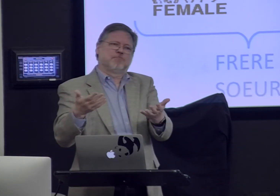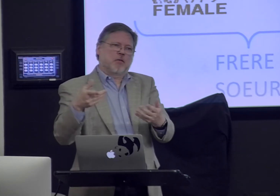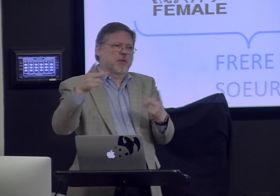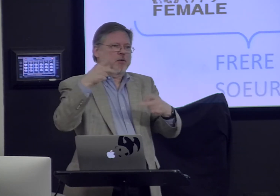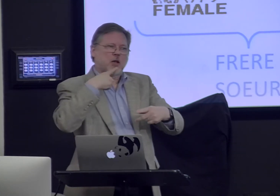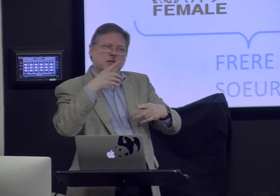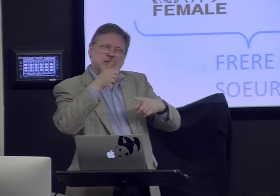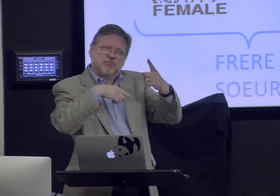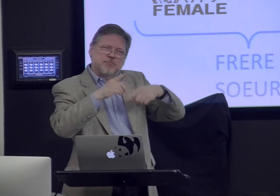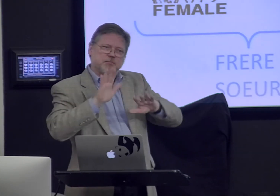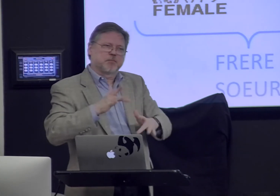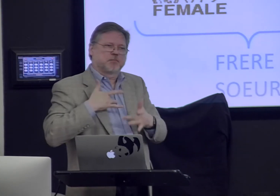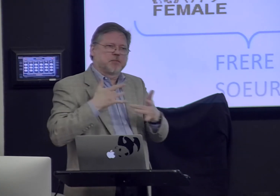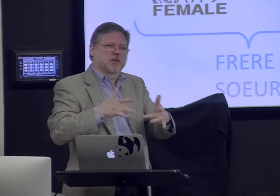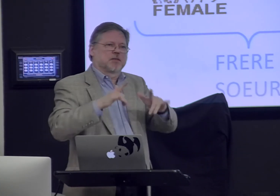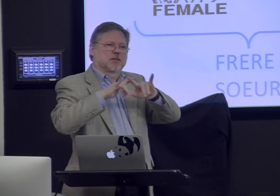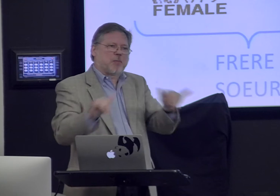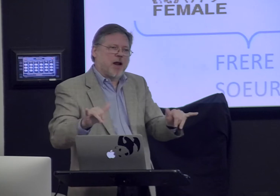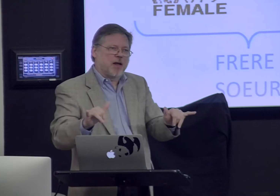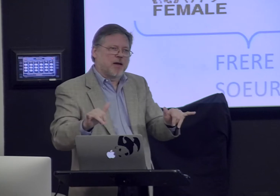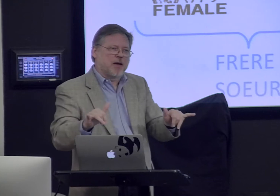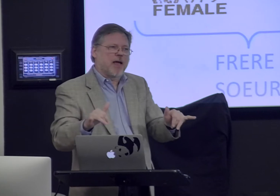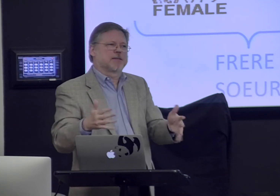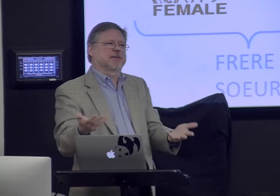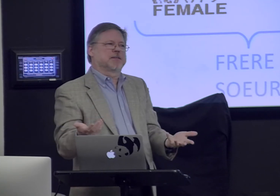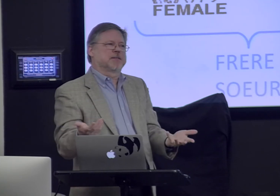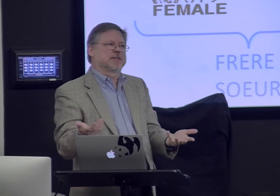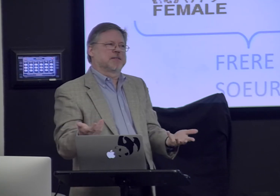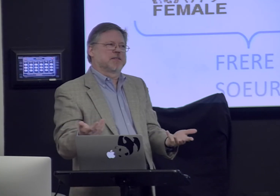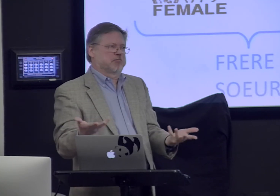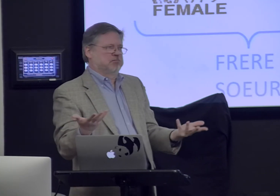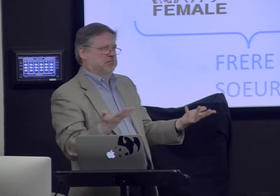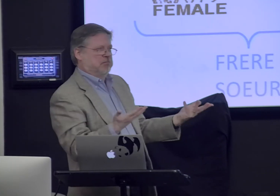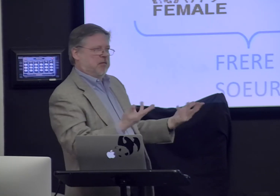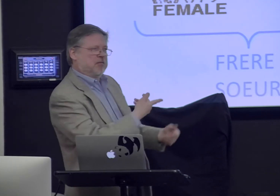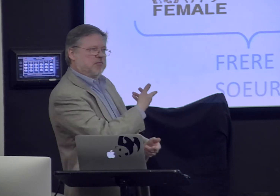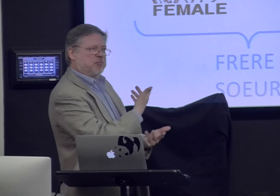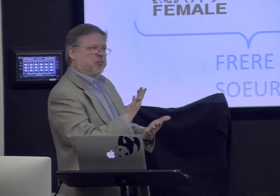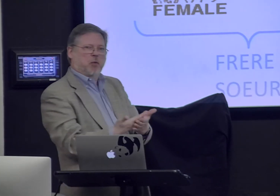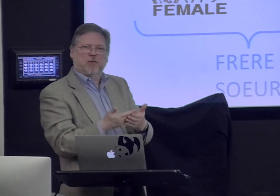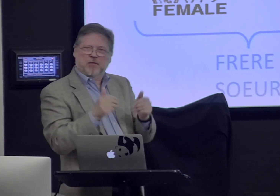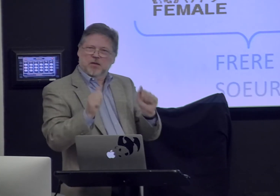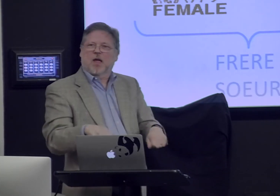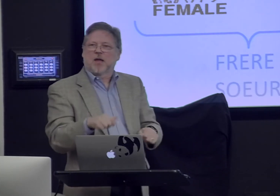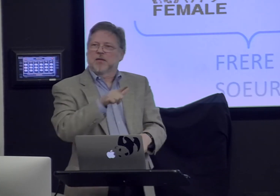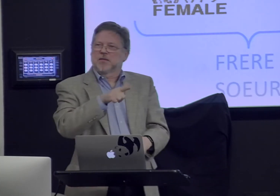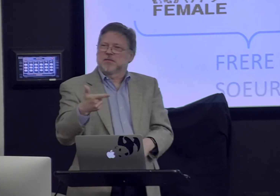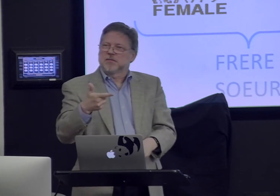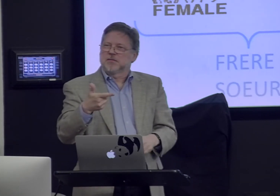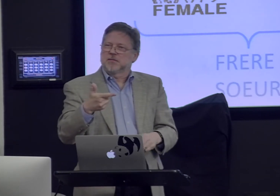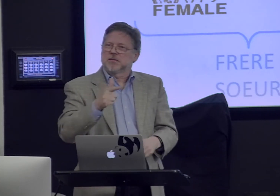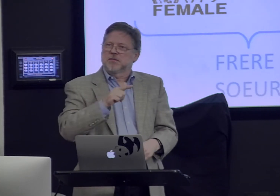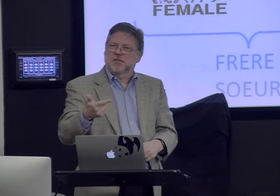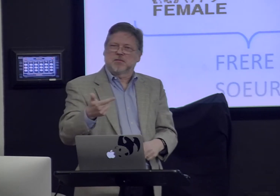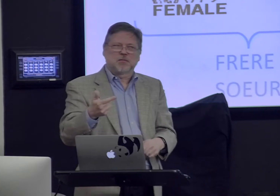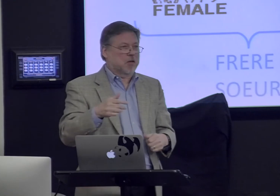This leads me to challenge those who say that sign languages or signs are simultaneous. What we see here,